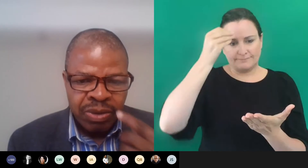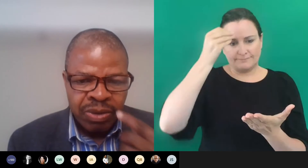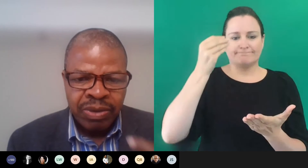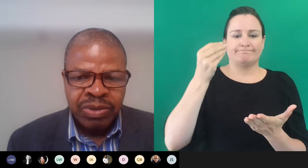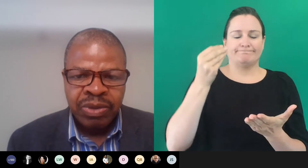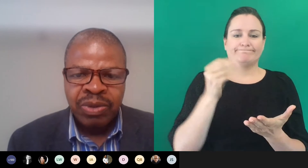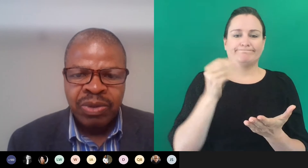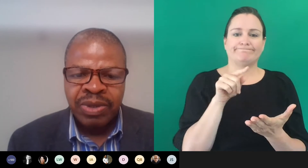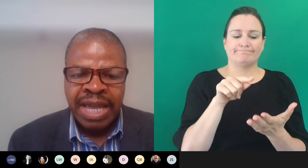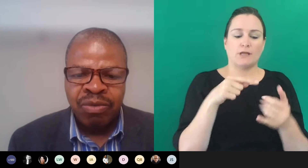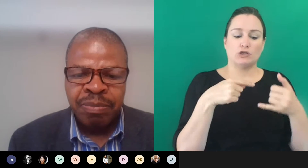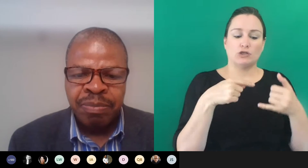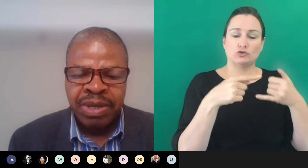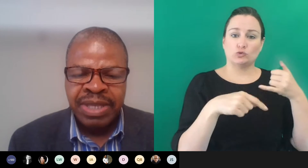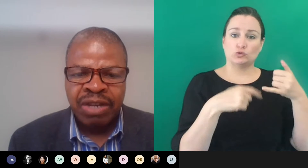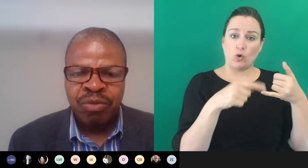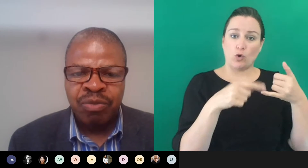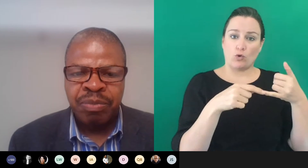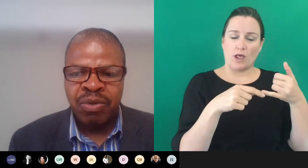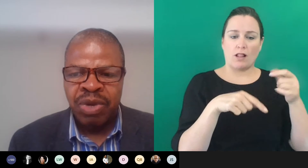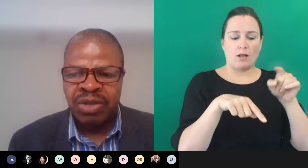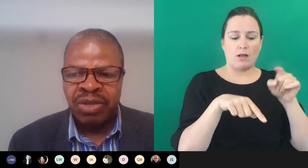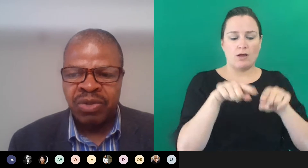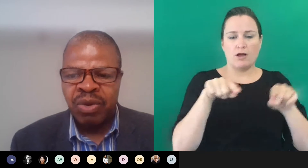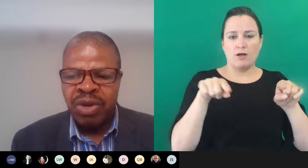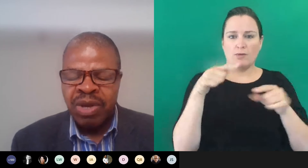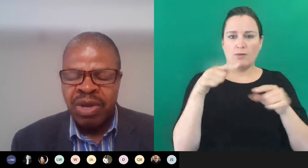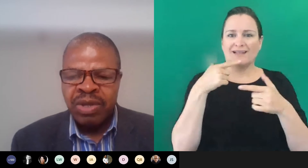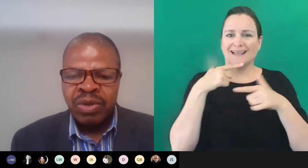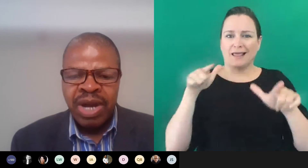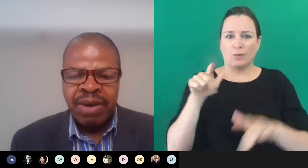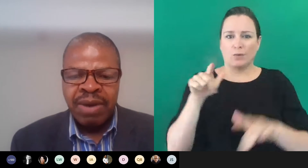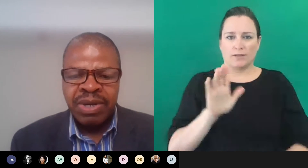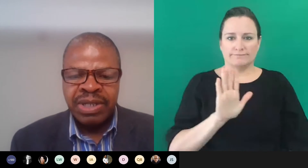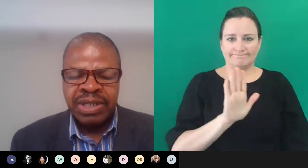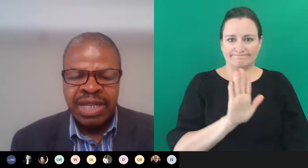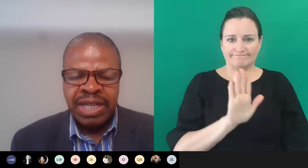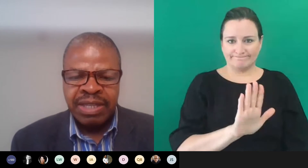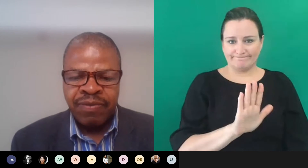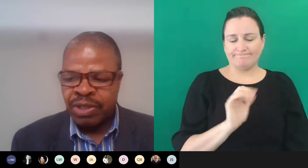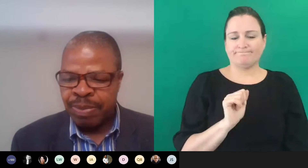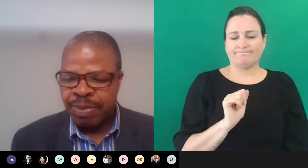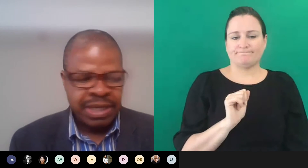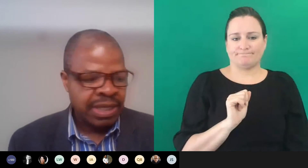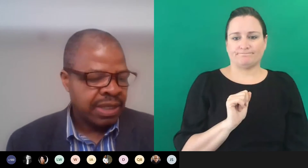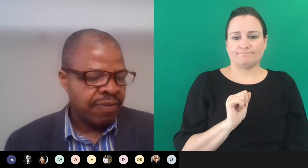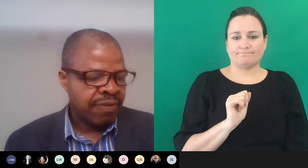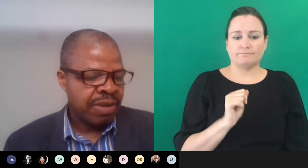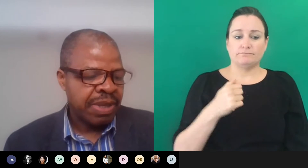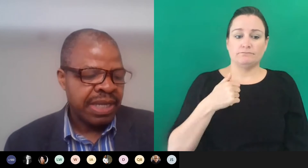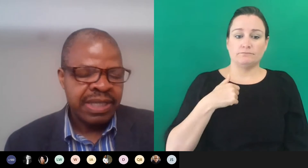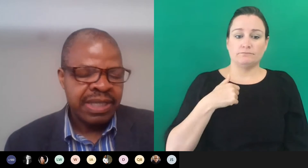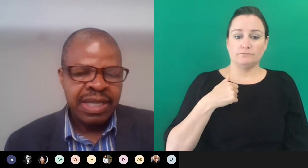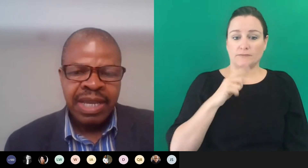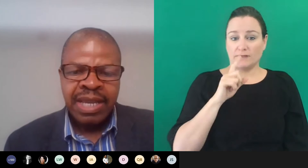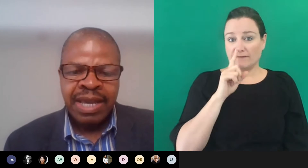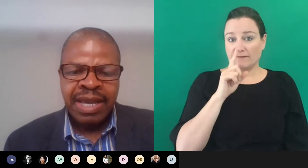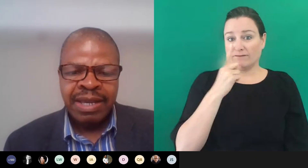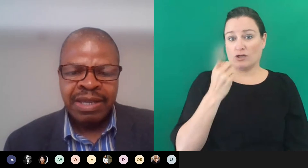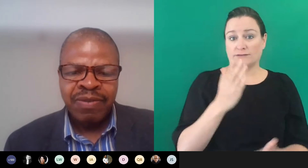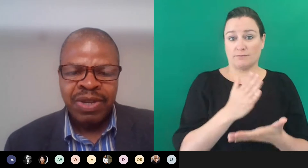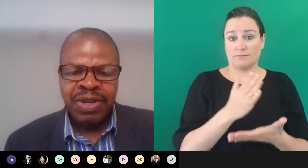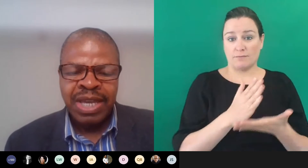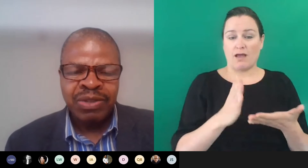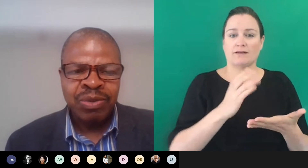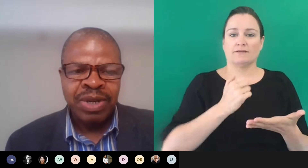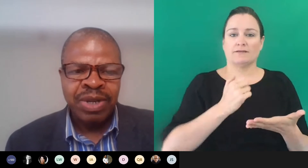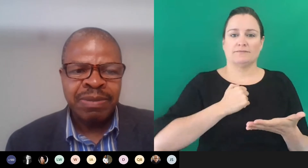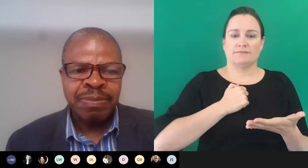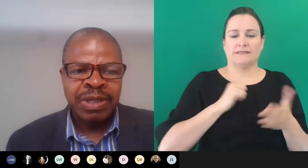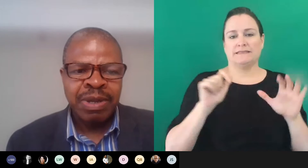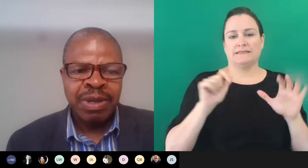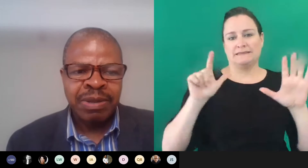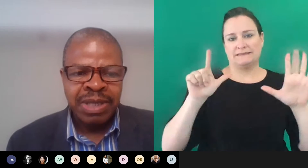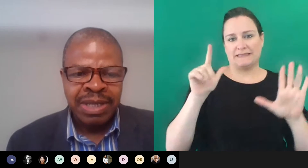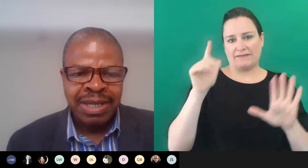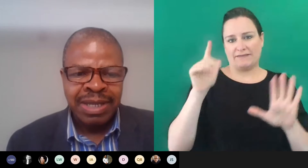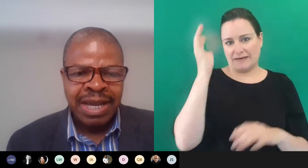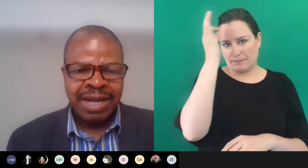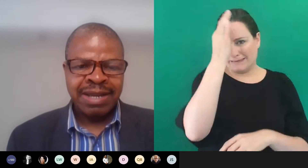tutorials. So that will be quick. So I will share the first part, 7 minutes, giving a